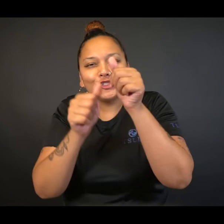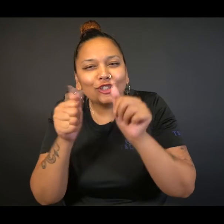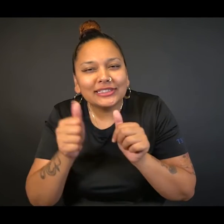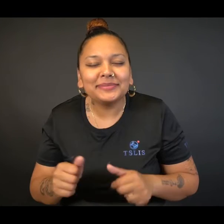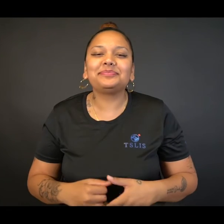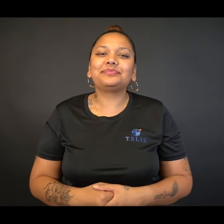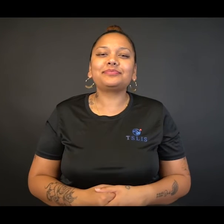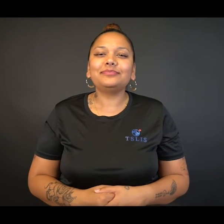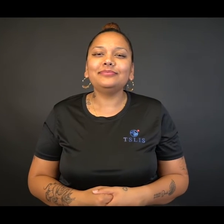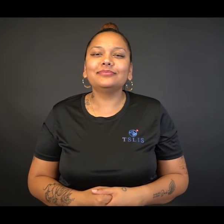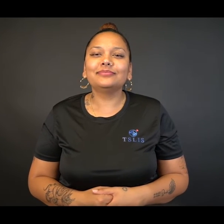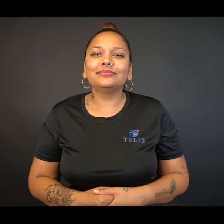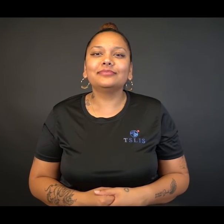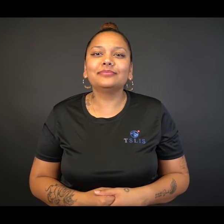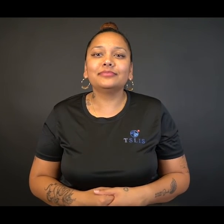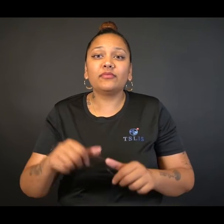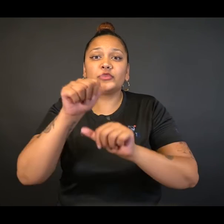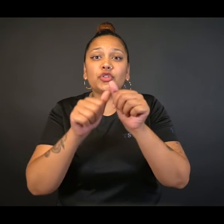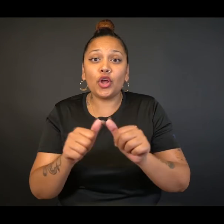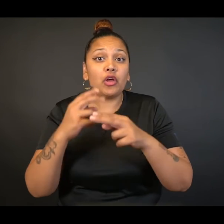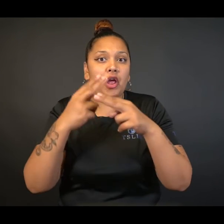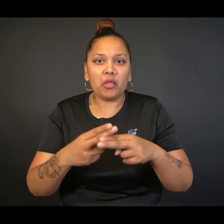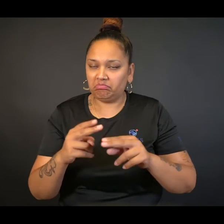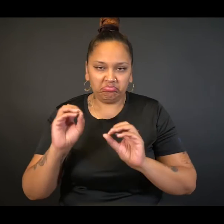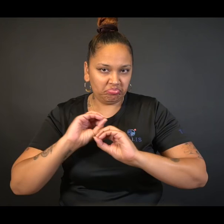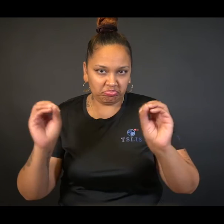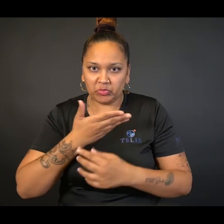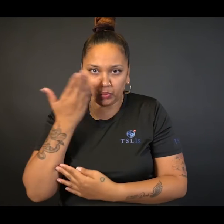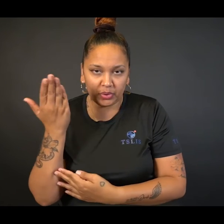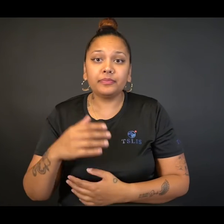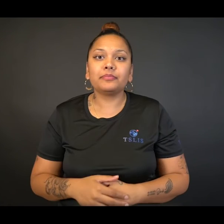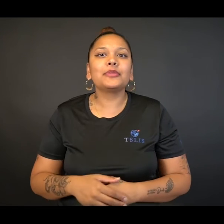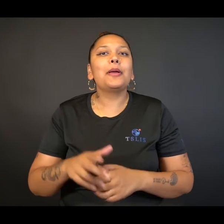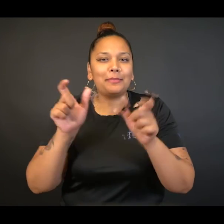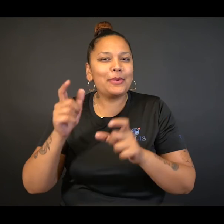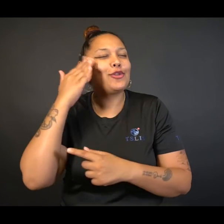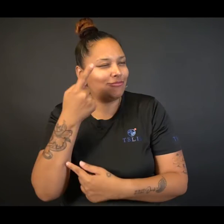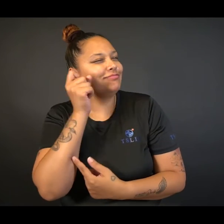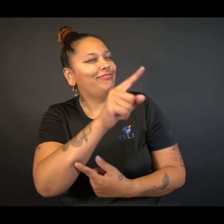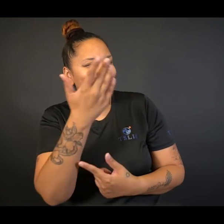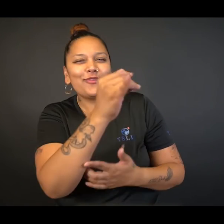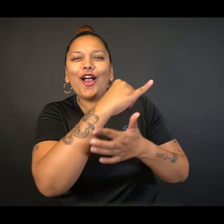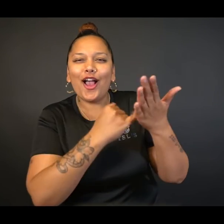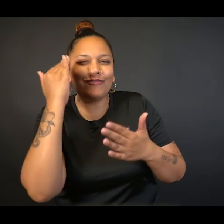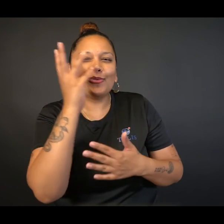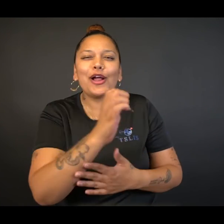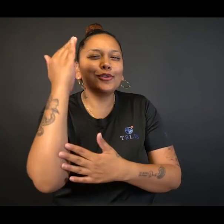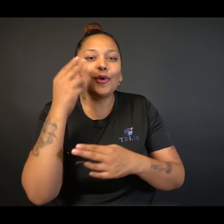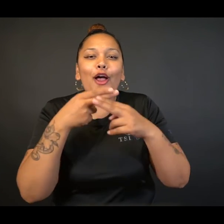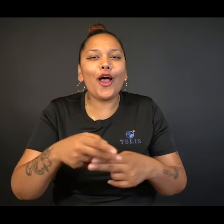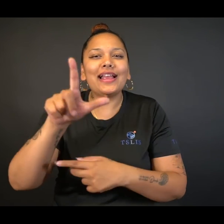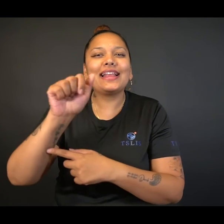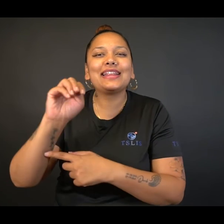Eventually, Adam went online and found accessible information about a favorite piece of public sculpture